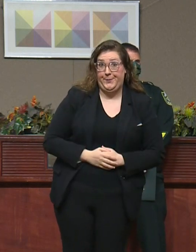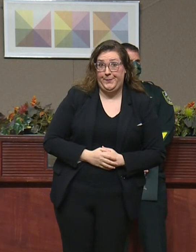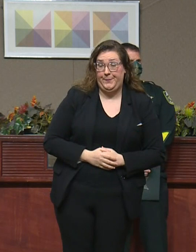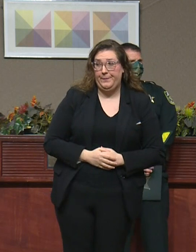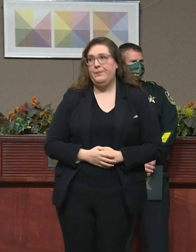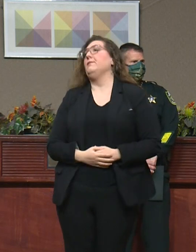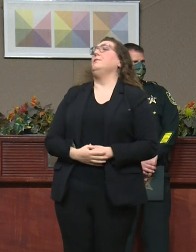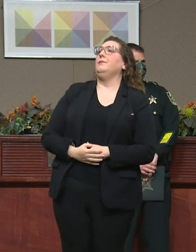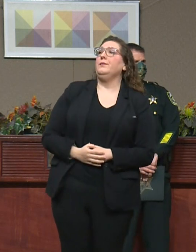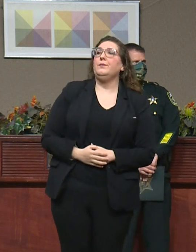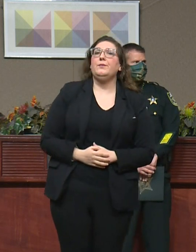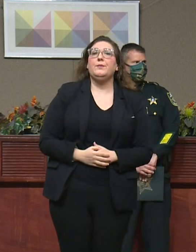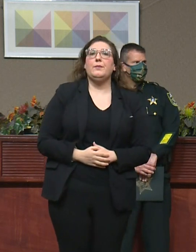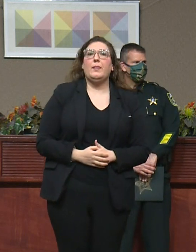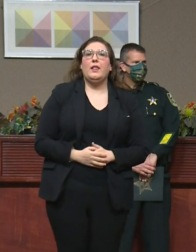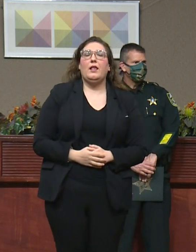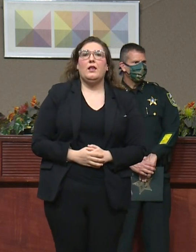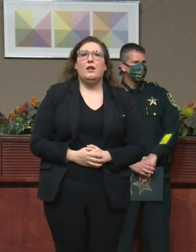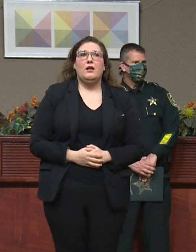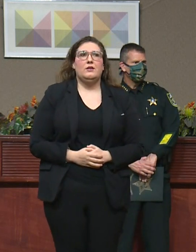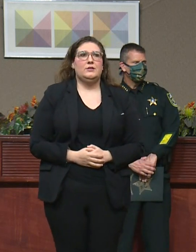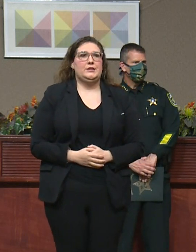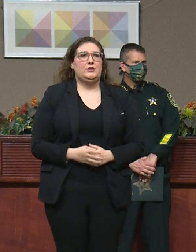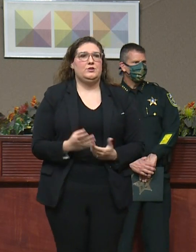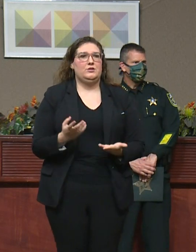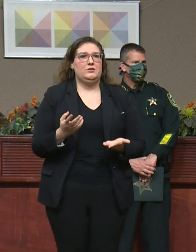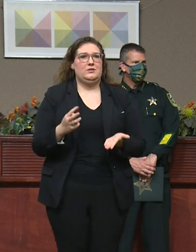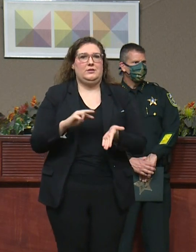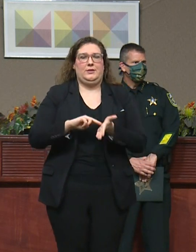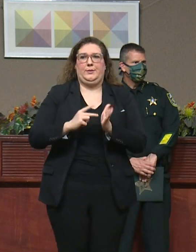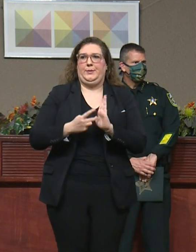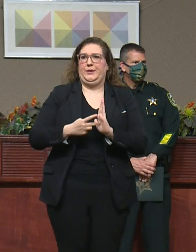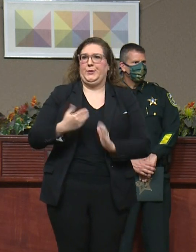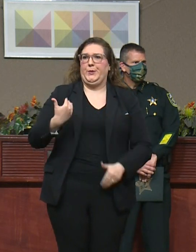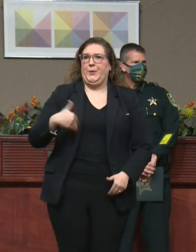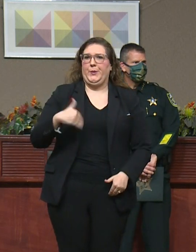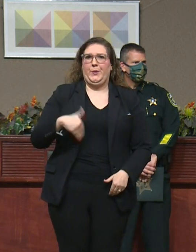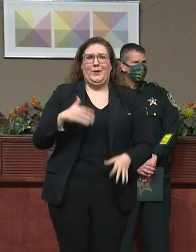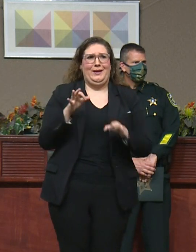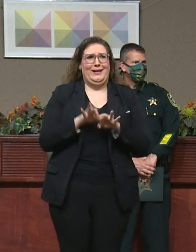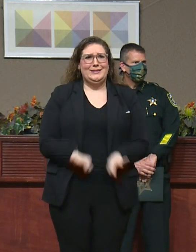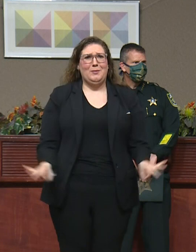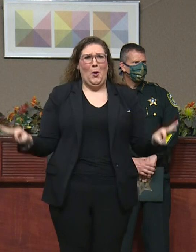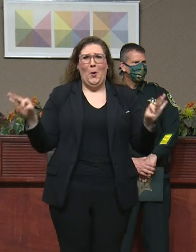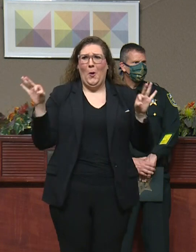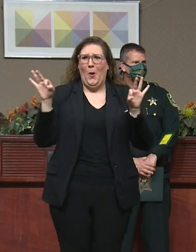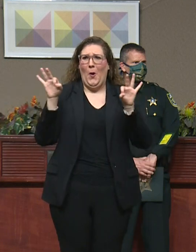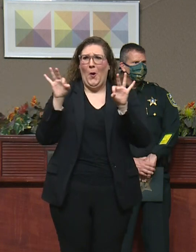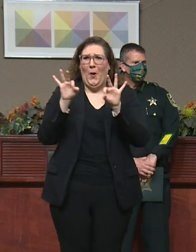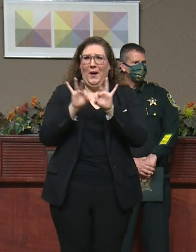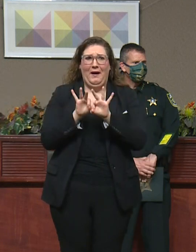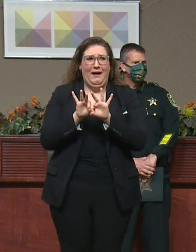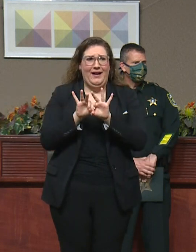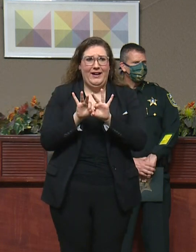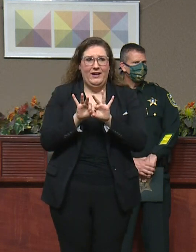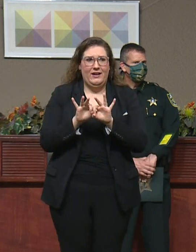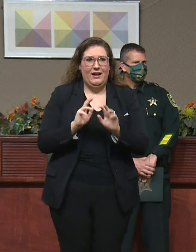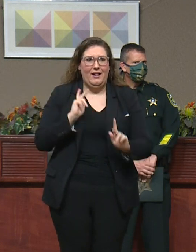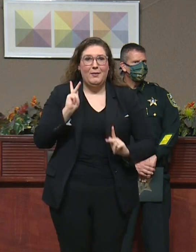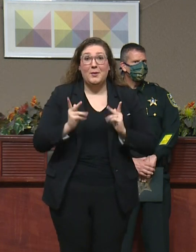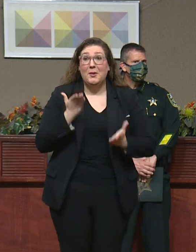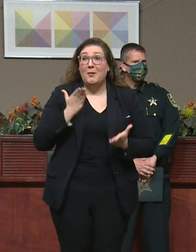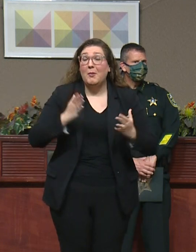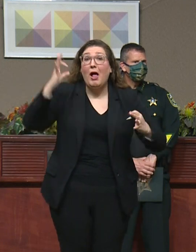which give us an idea of how critical asymptomatic people are in the transmission of this